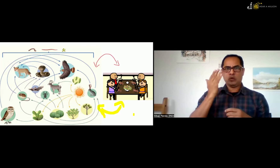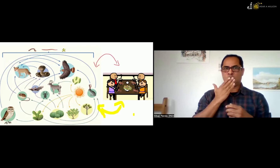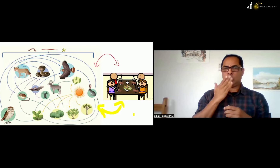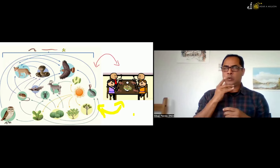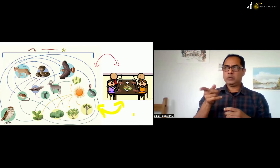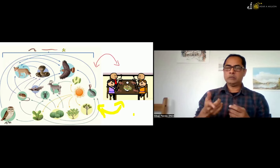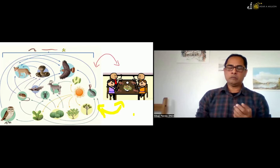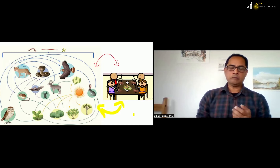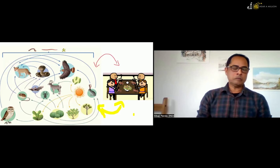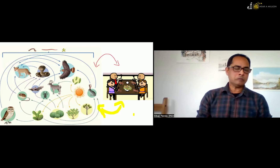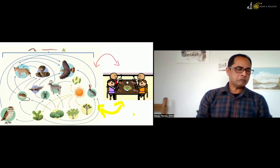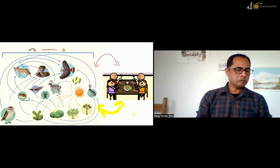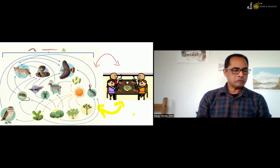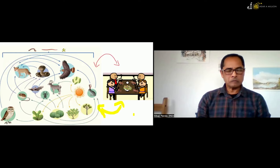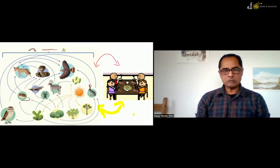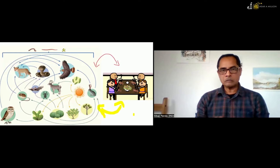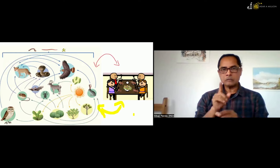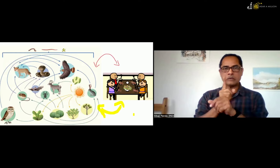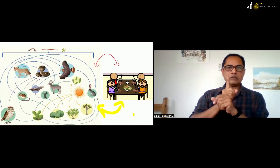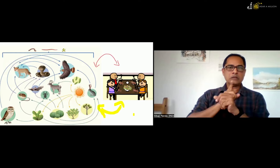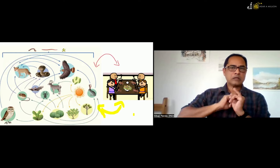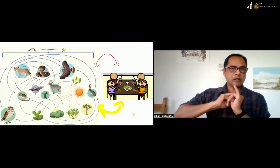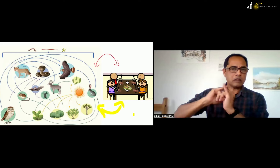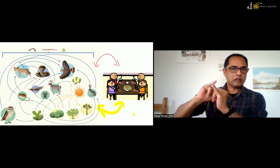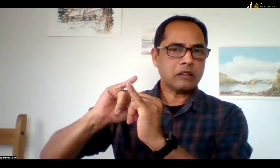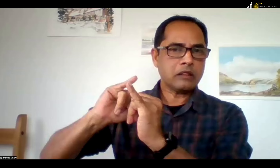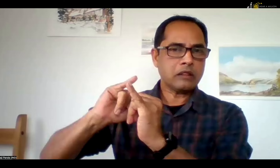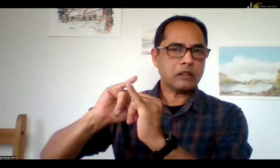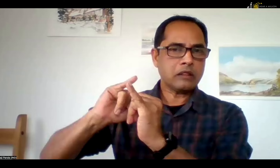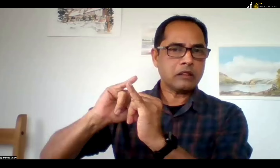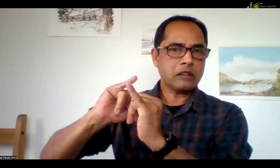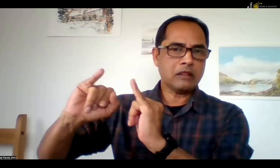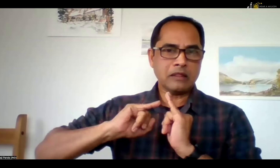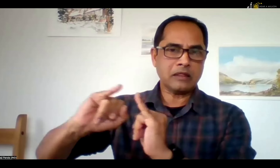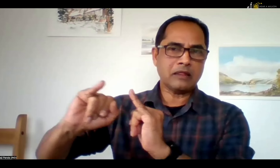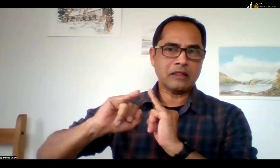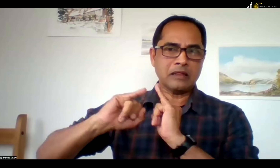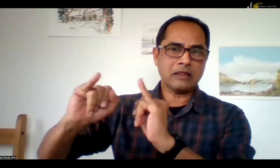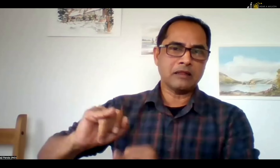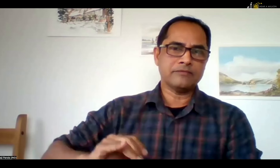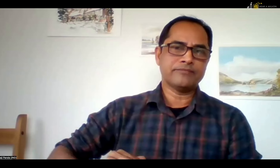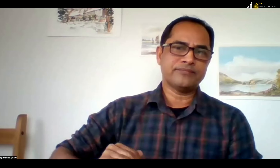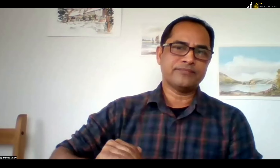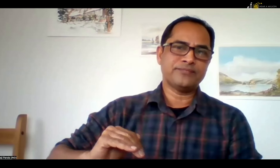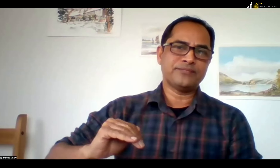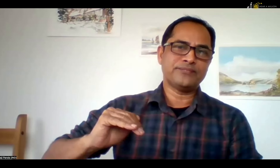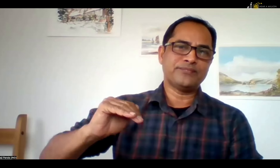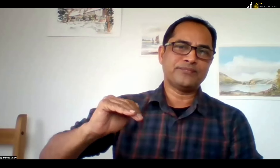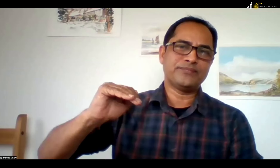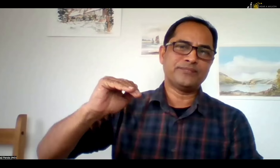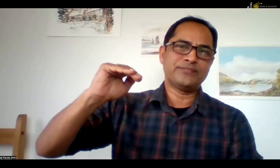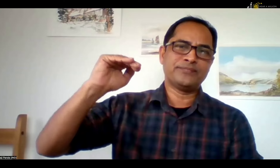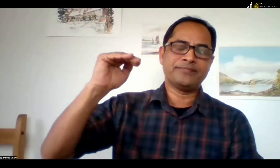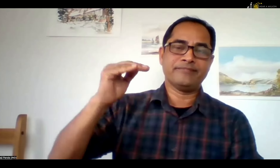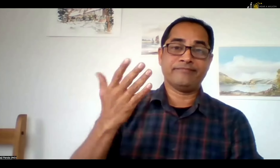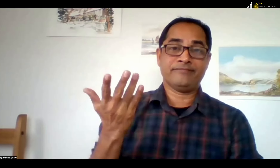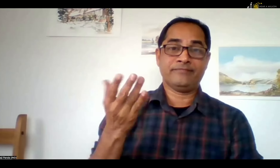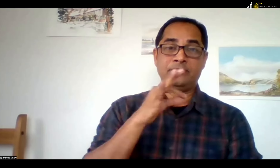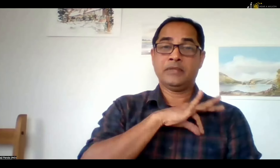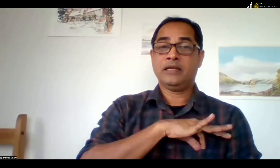You have many deaf individuals who have been to a deaf school, and we have had very frustrating